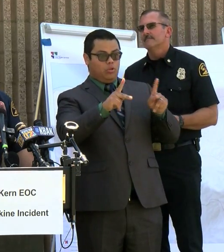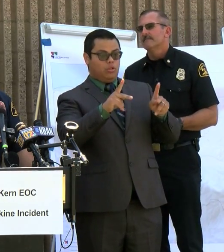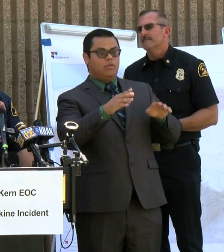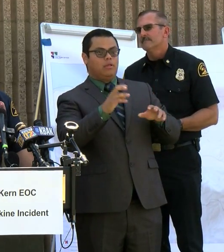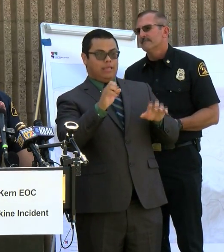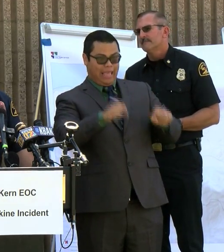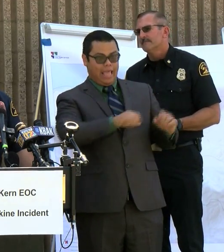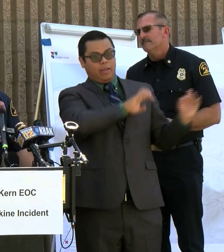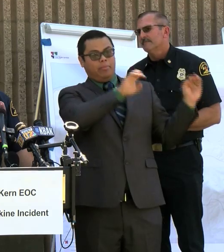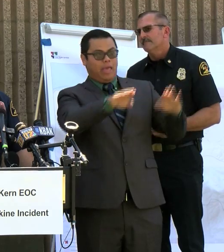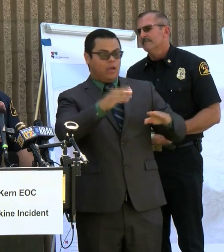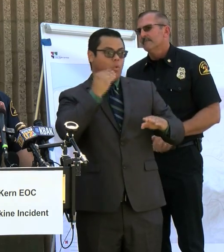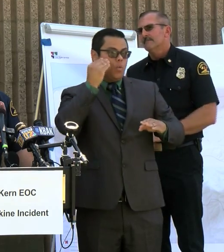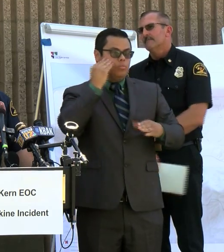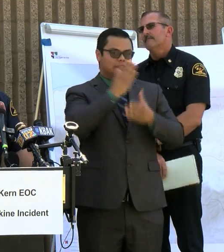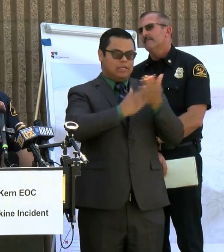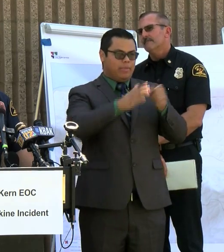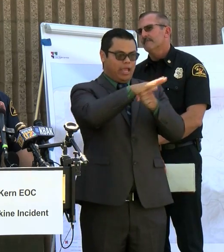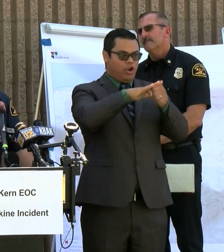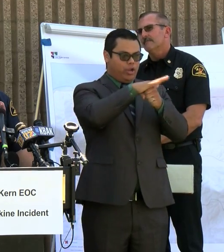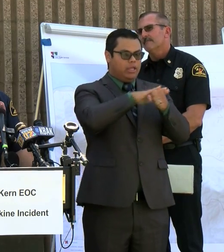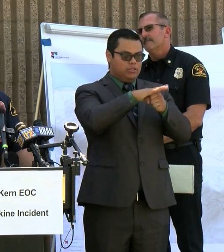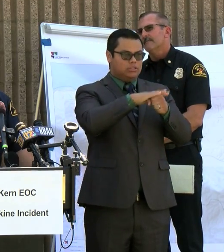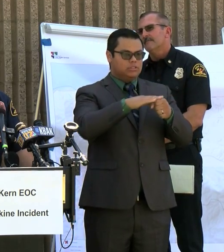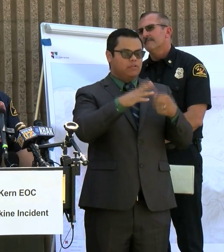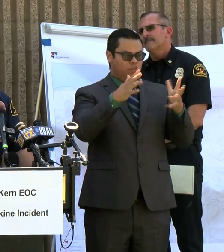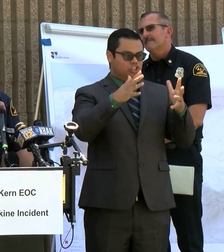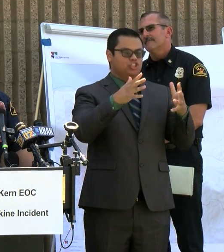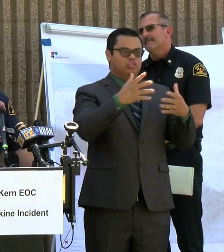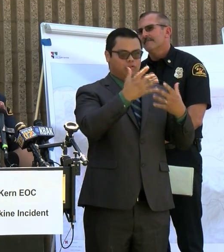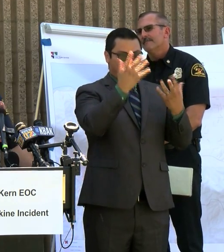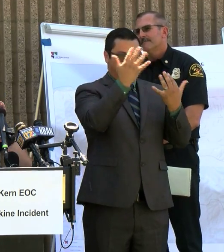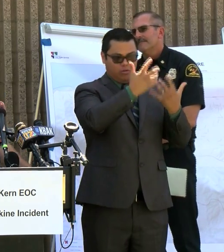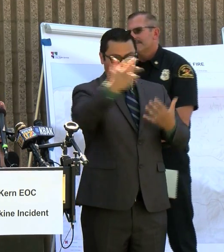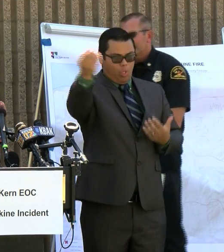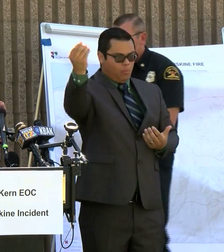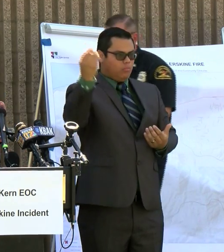back into their homes from some of the fire affected areas? Is that correct? Yes.